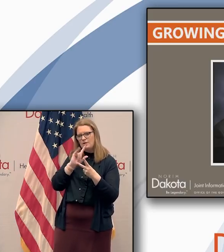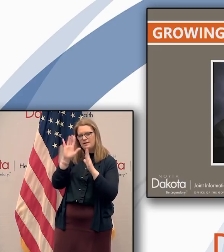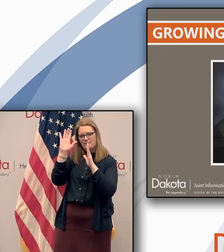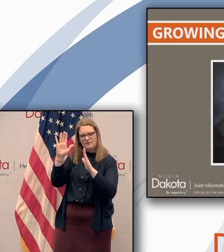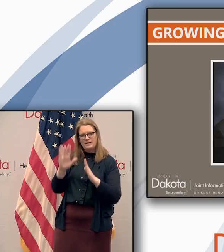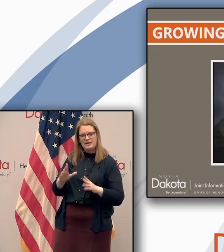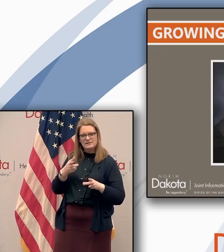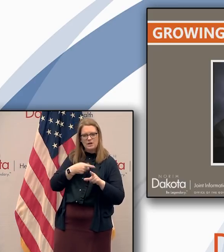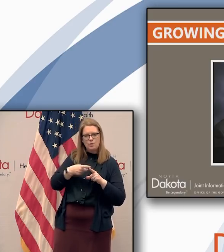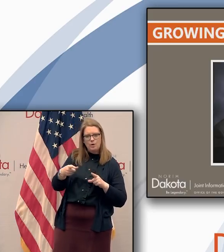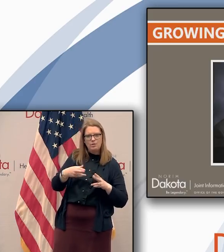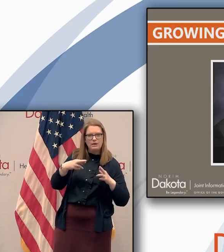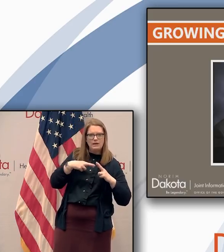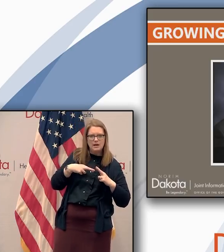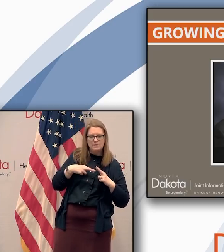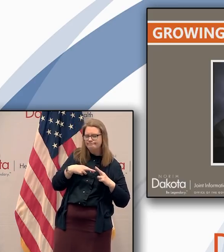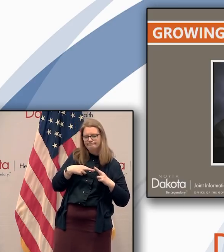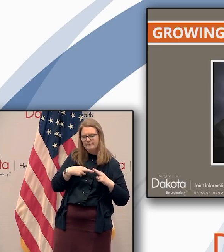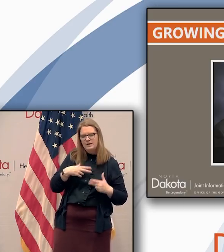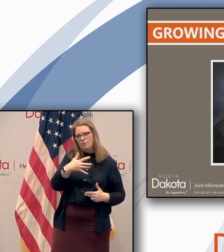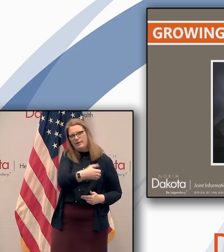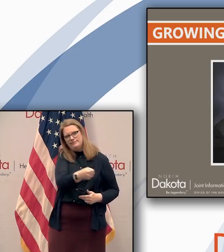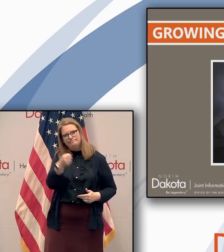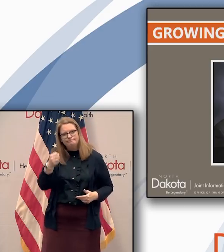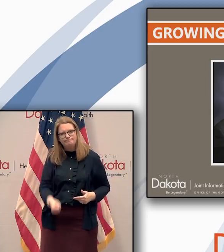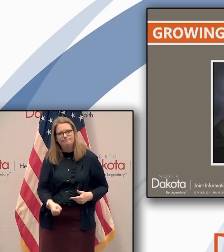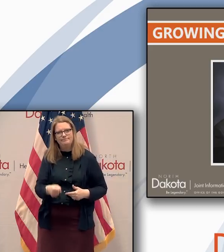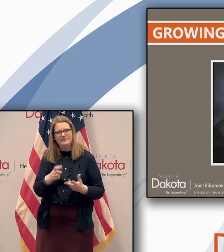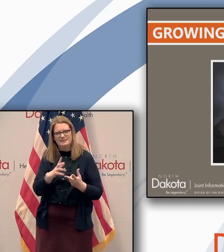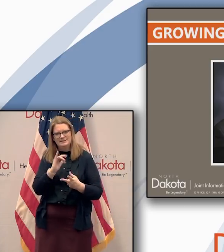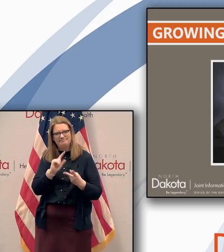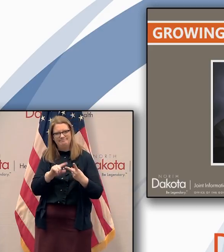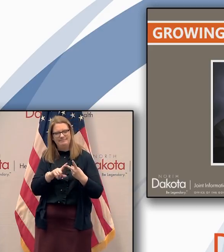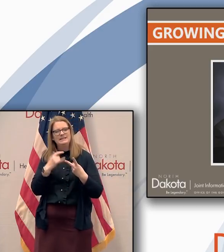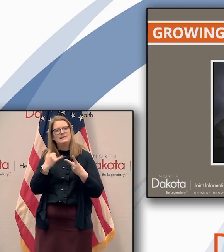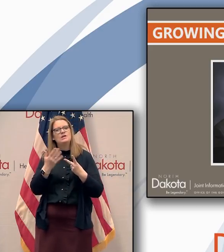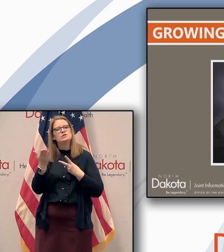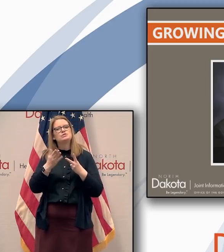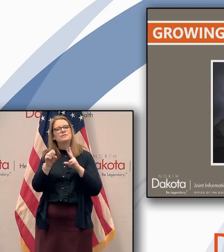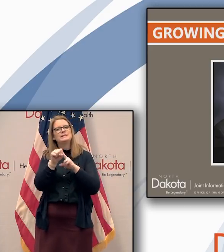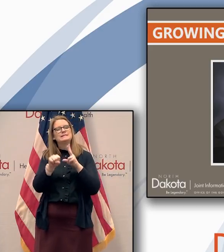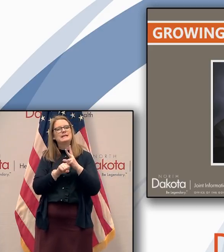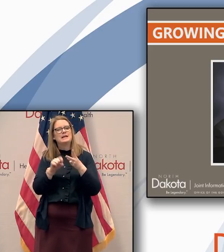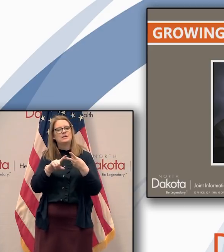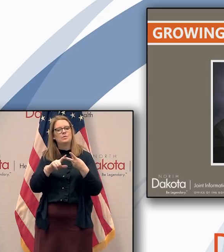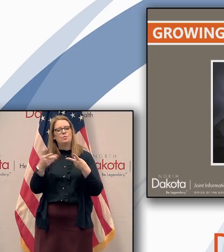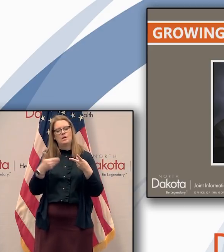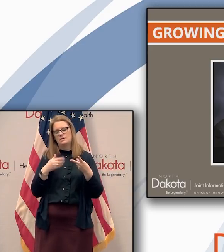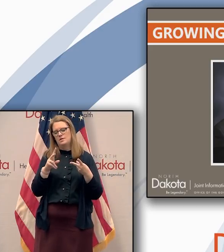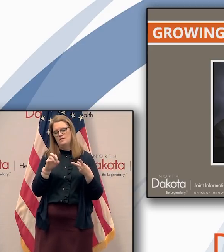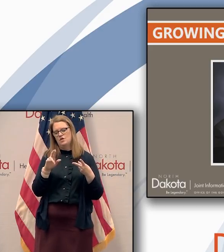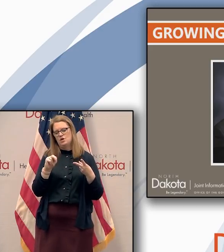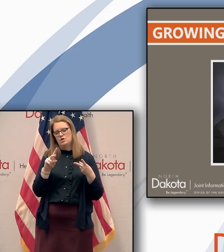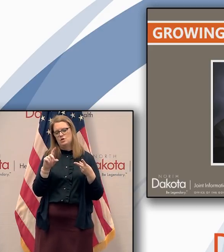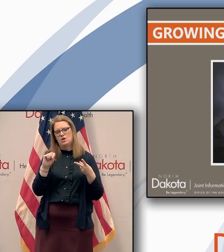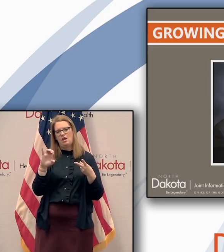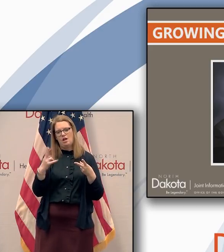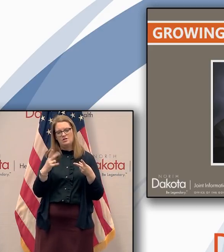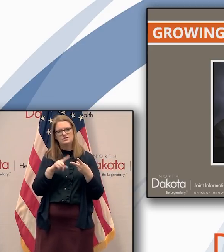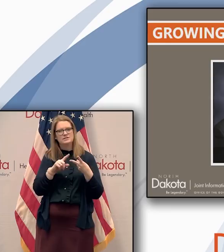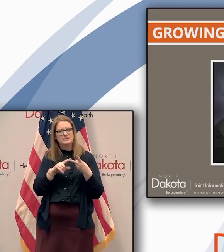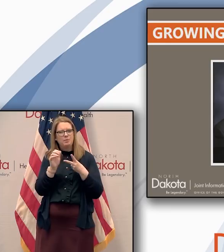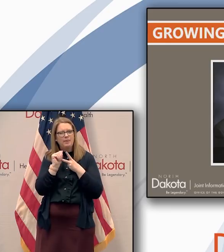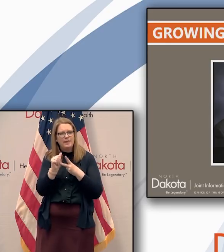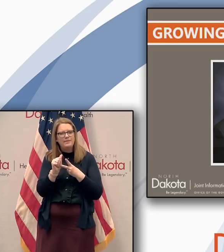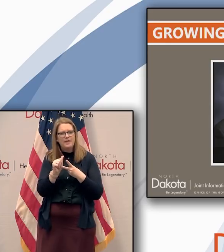and retired, but not for long, because we've pulled him back into service here to serve his state. So we welcome Vern Dosh leading our contact